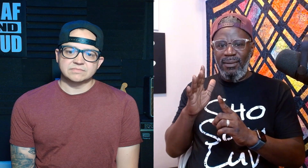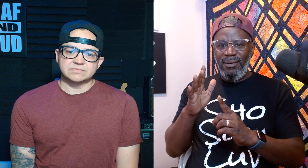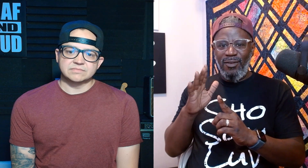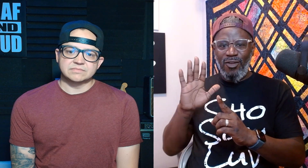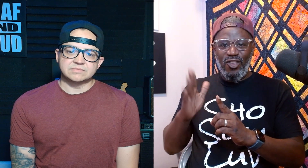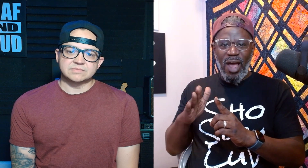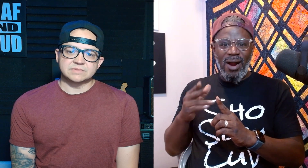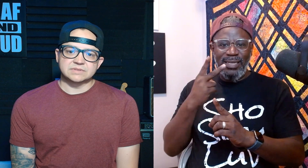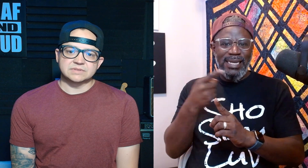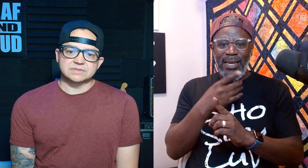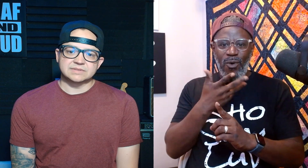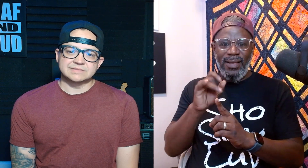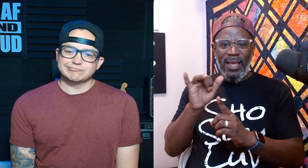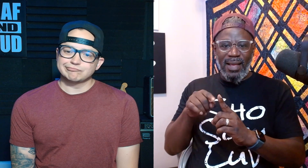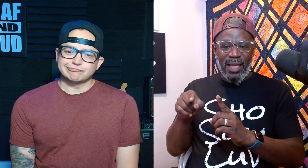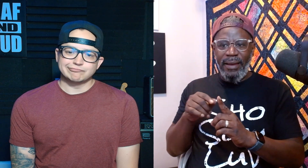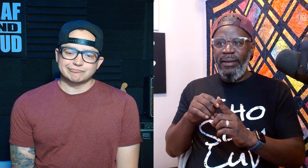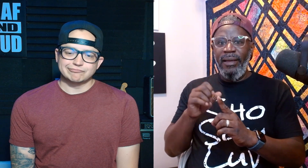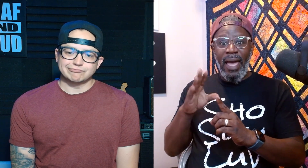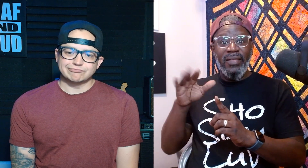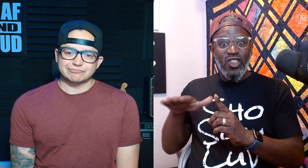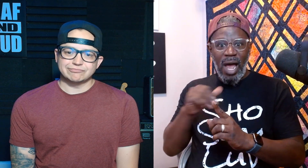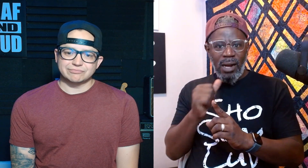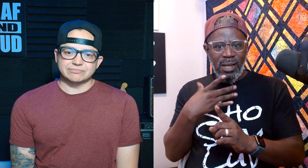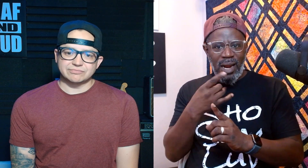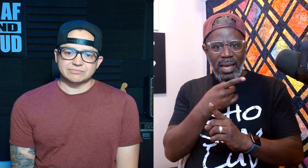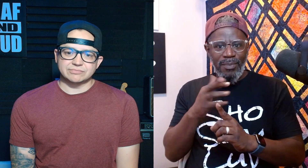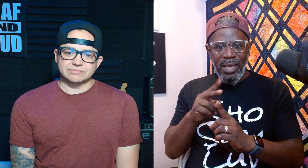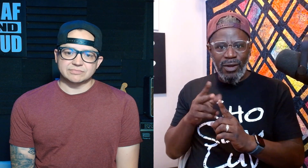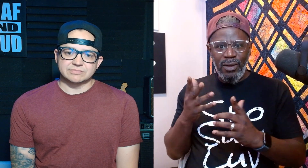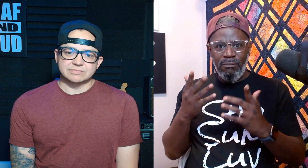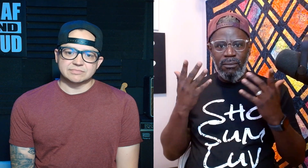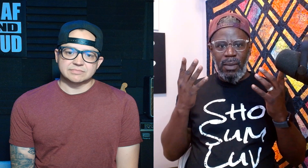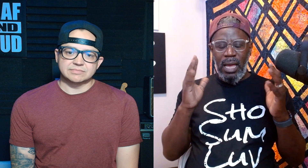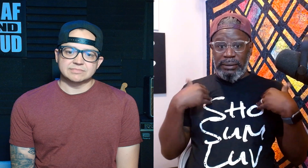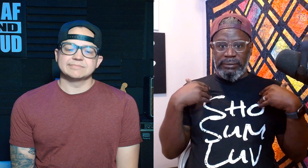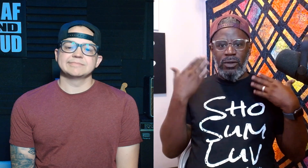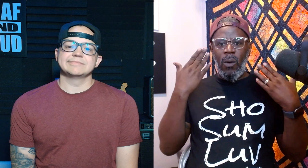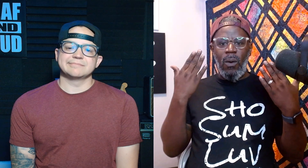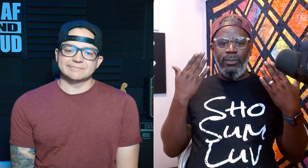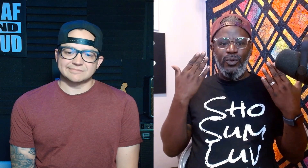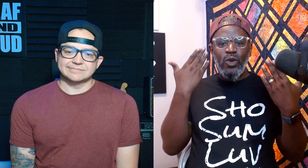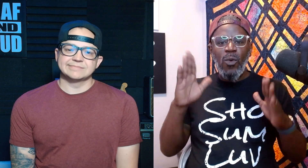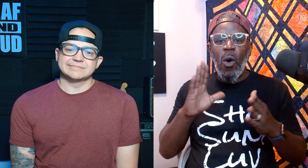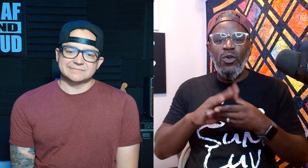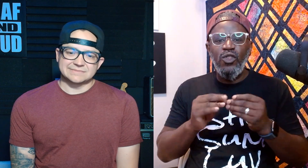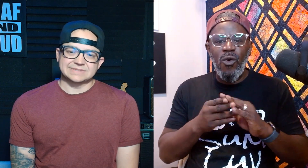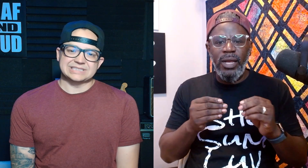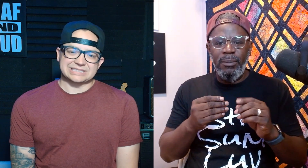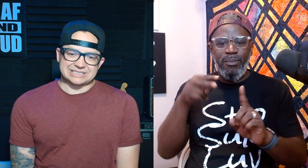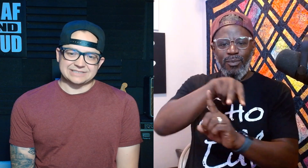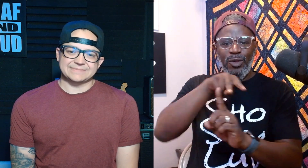let child see him or anything like that. And the child doesn't like him either. And so you don't know